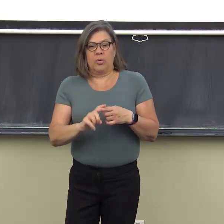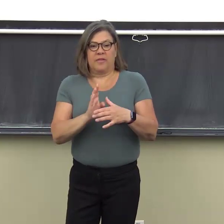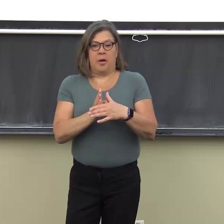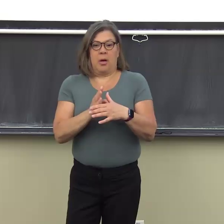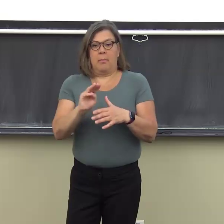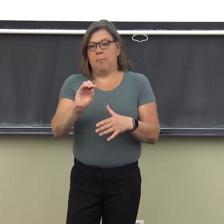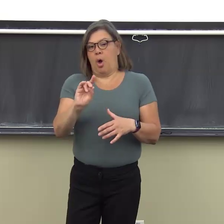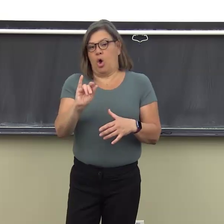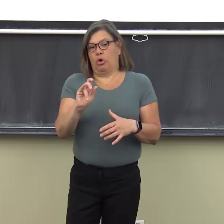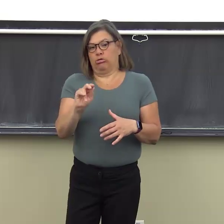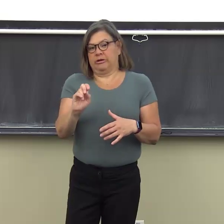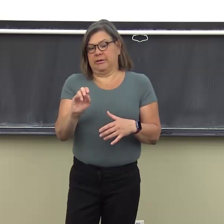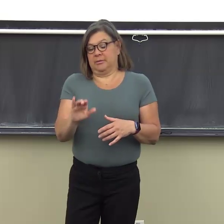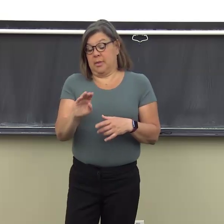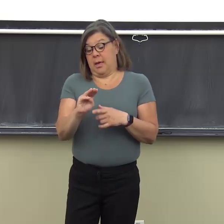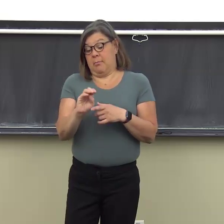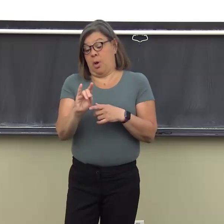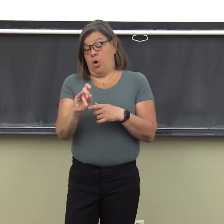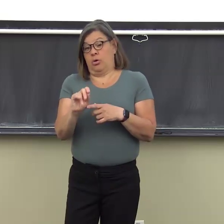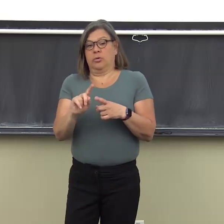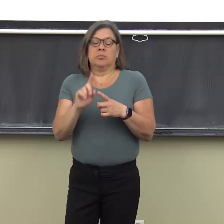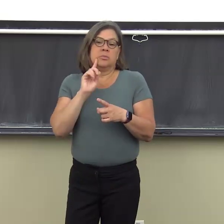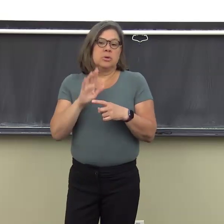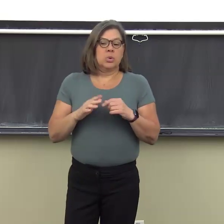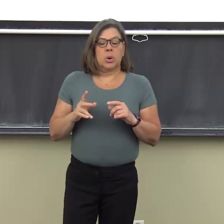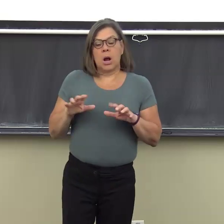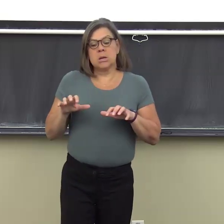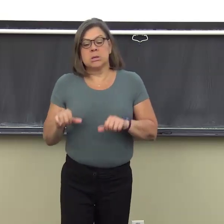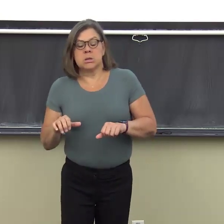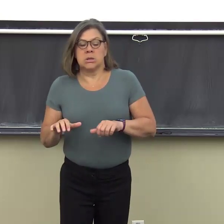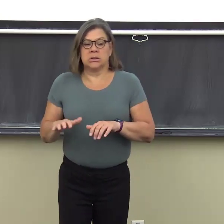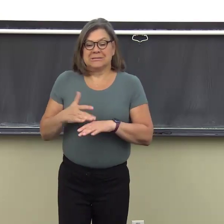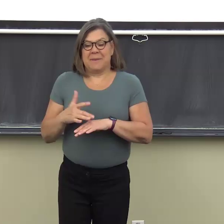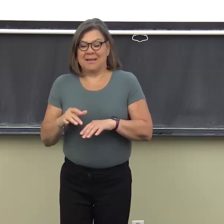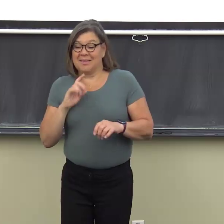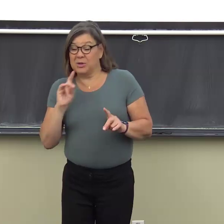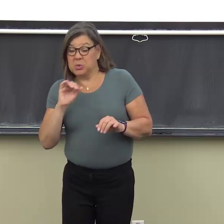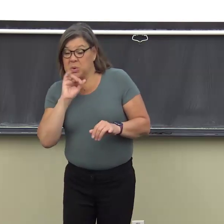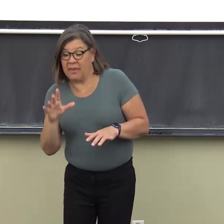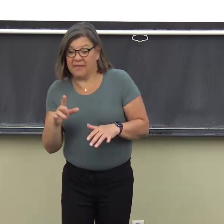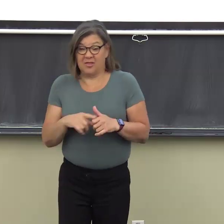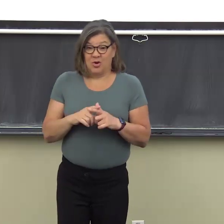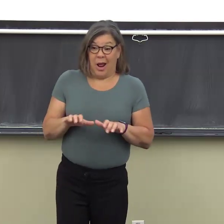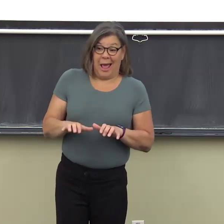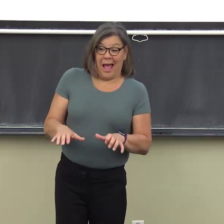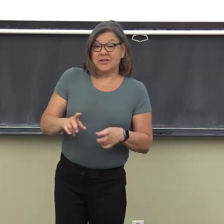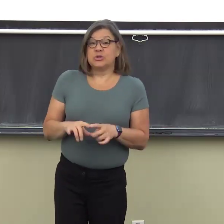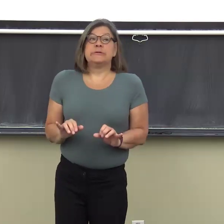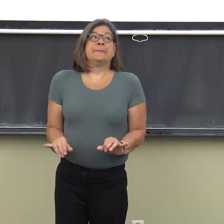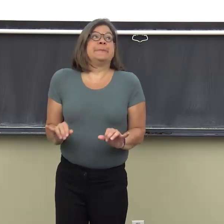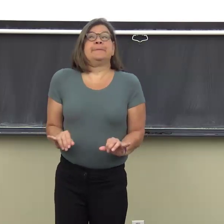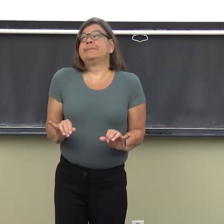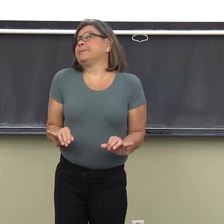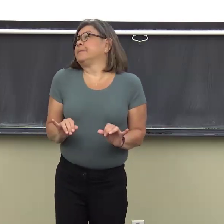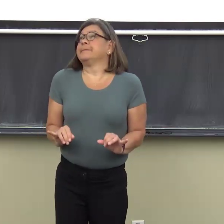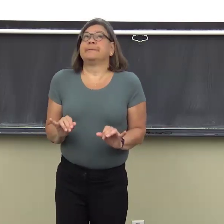the moderate is the one that has always been like, they're holding so much space, they don't do anything, they're not super politically active, they're status quo enabling,